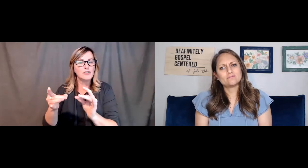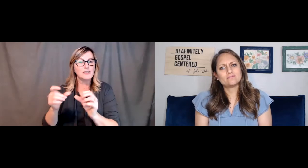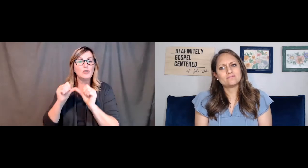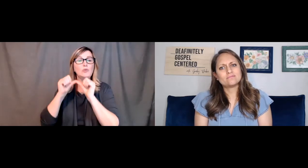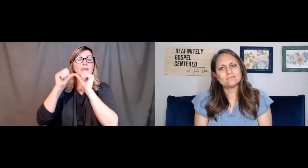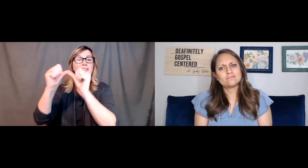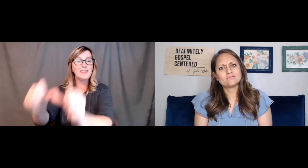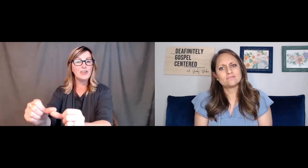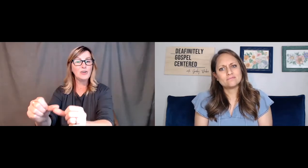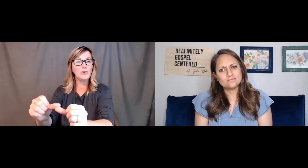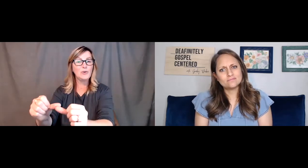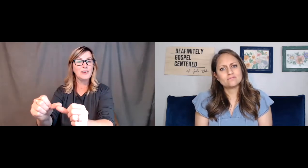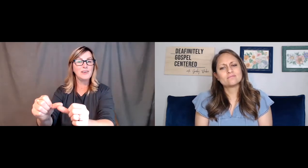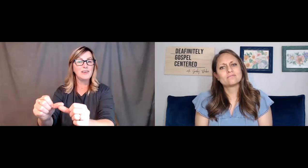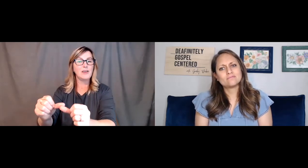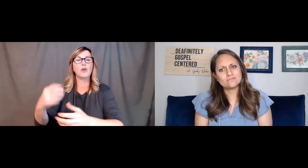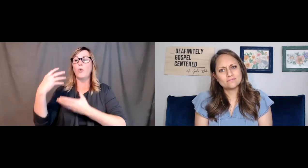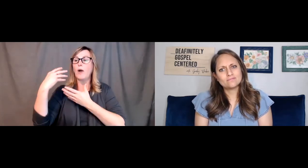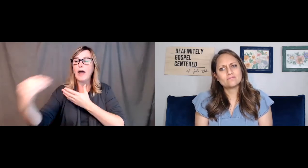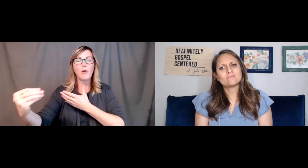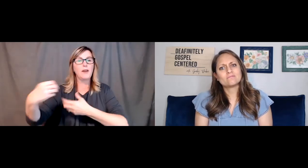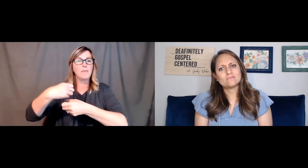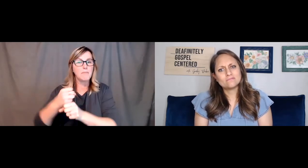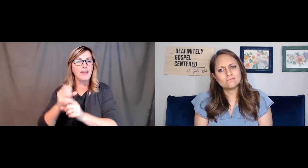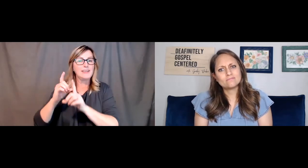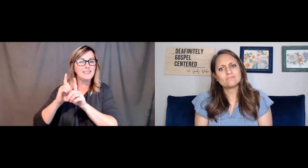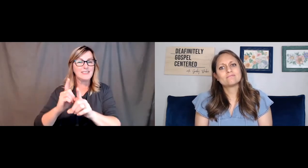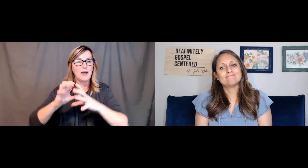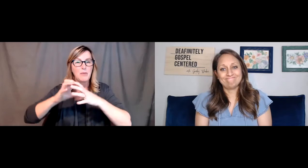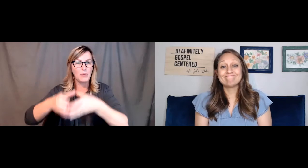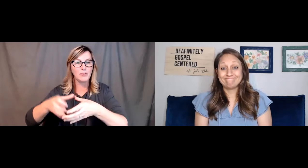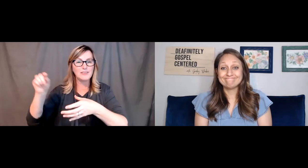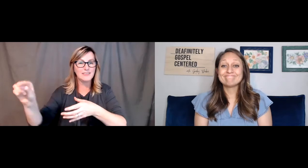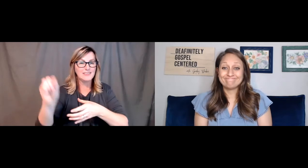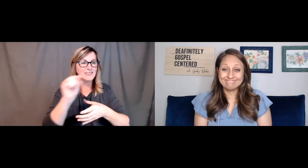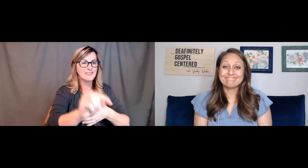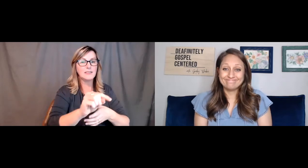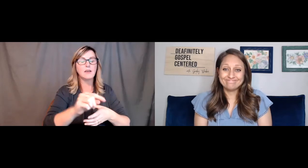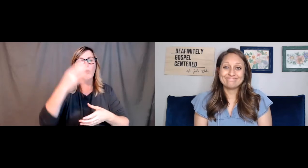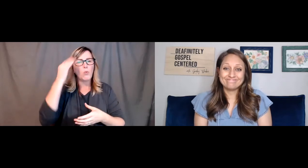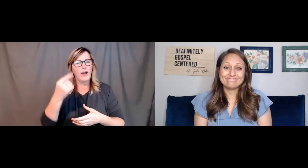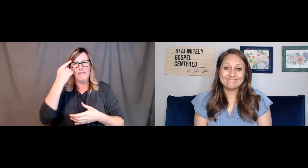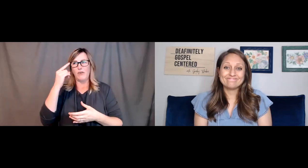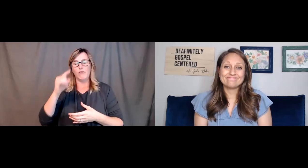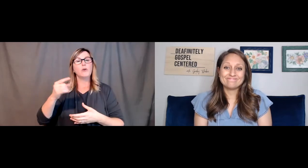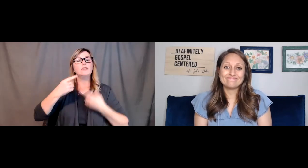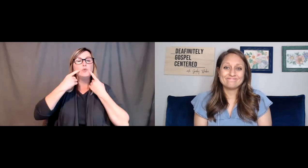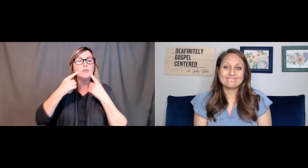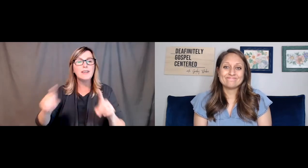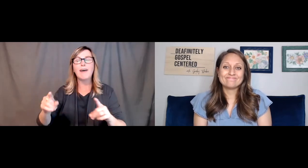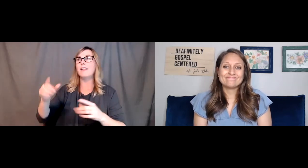But the point of the gospel is for us to go out and make disciples of all